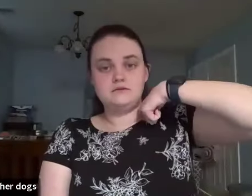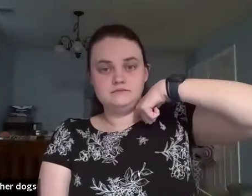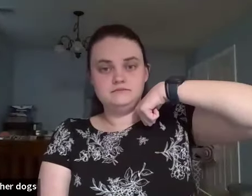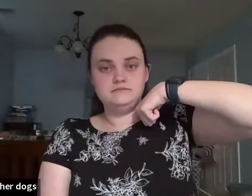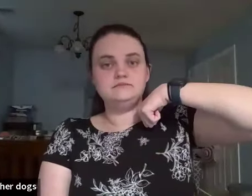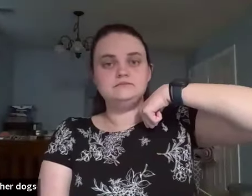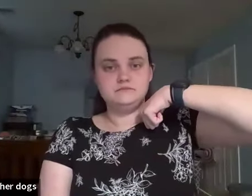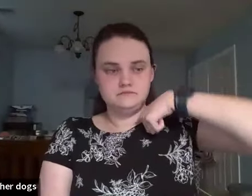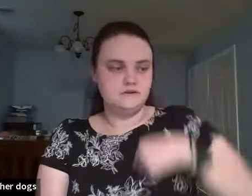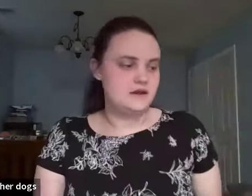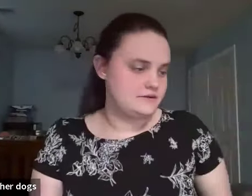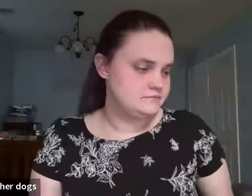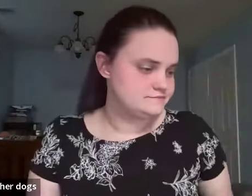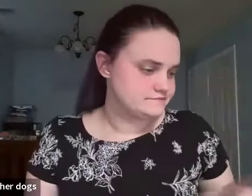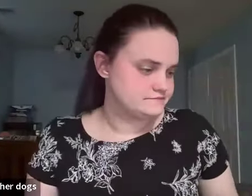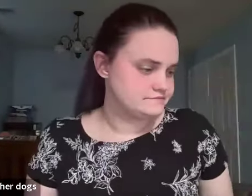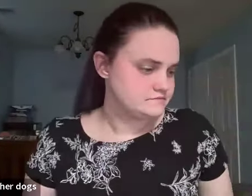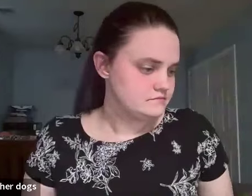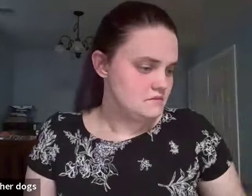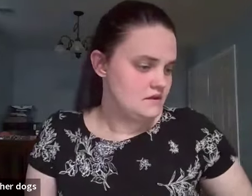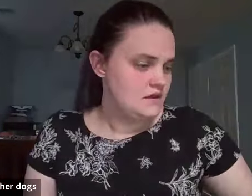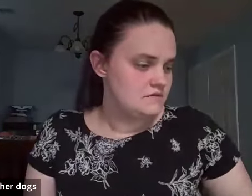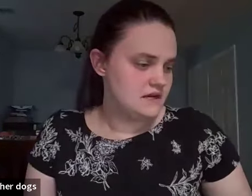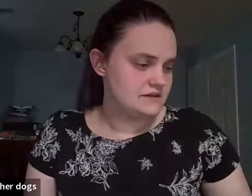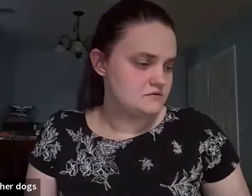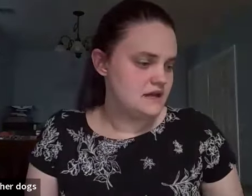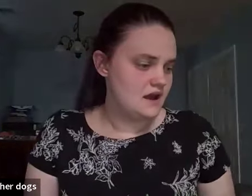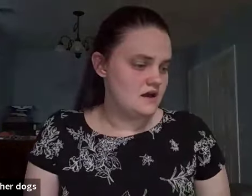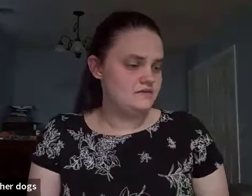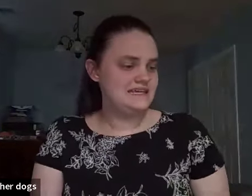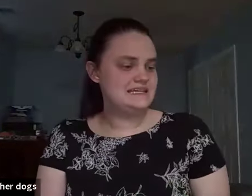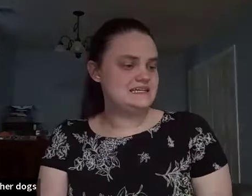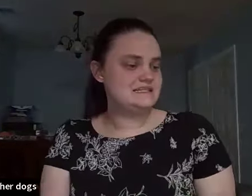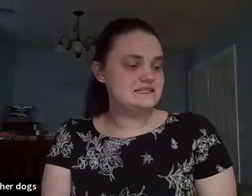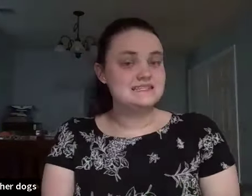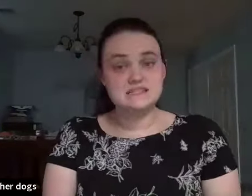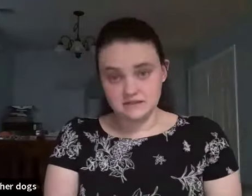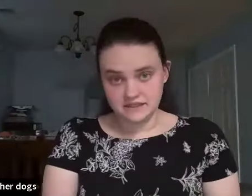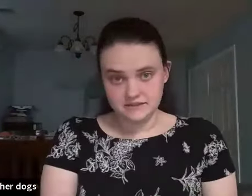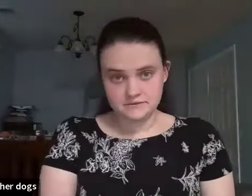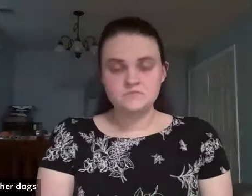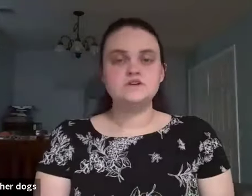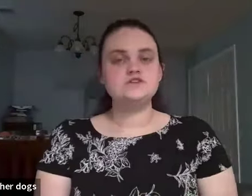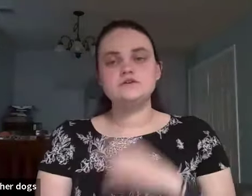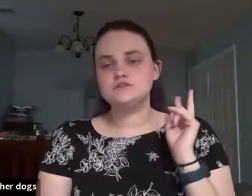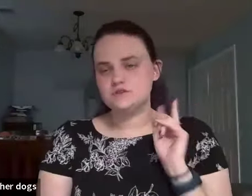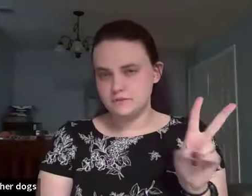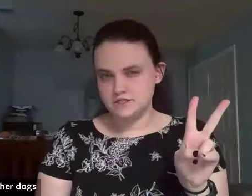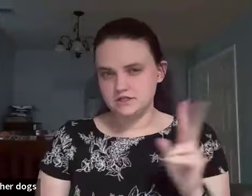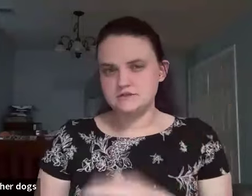Proud. Okay. The next one we have is silly. So there are two ways you can do